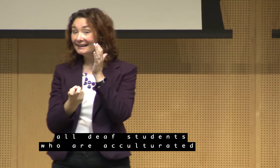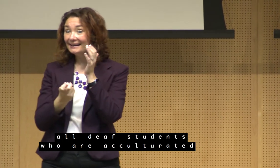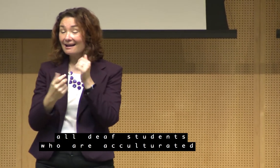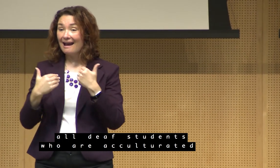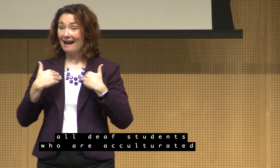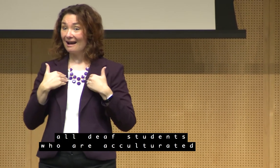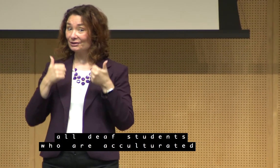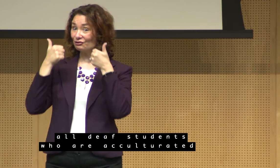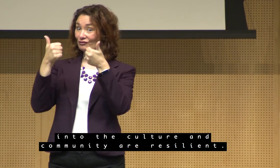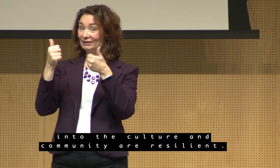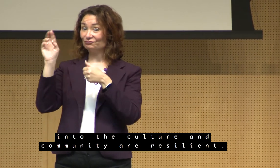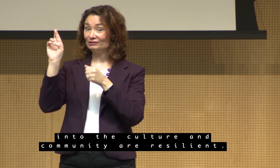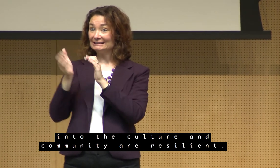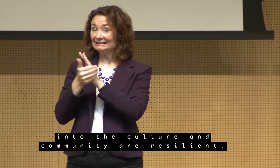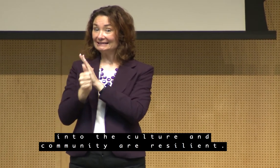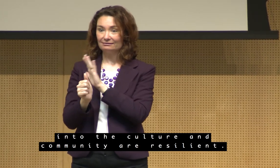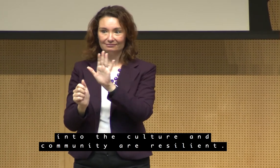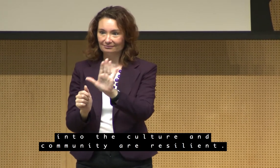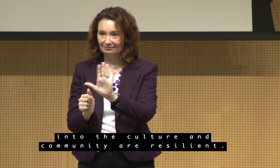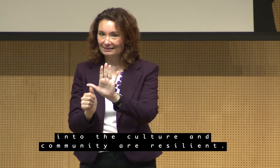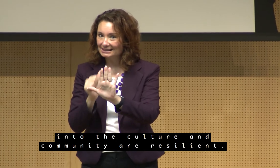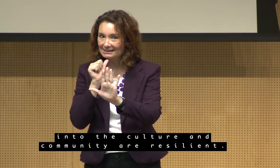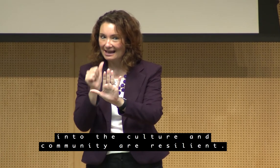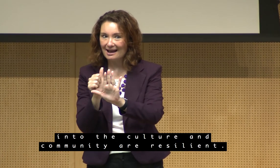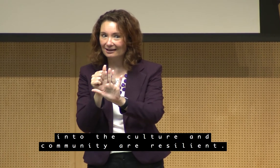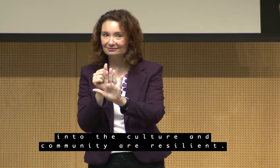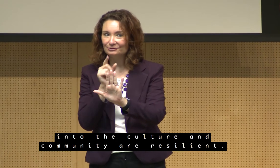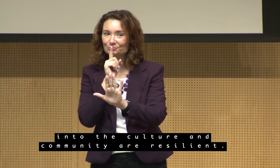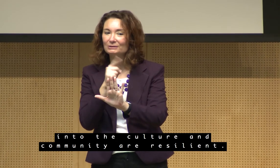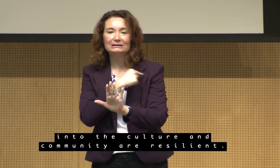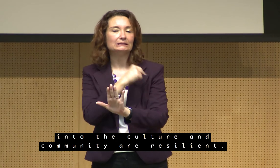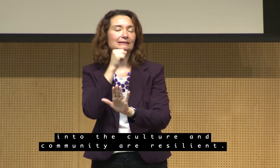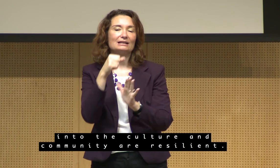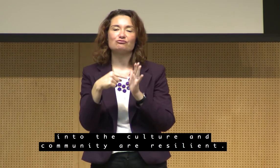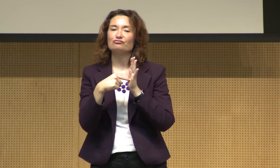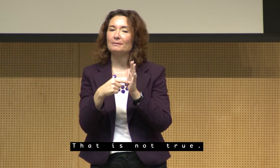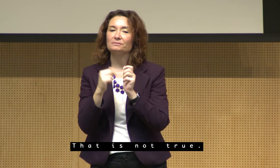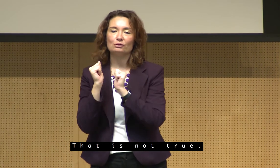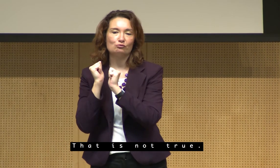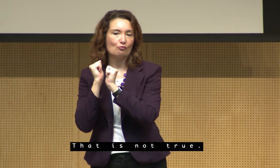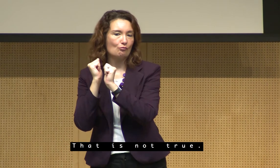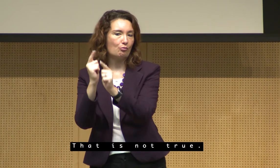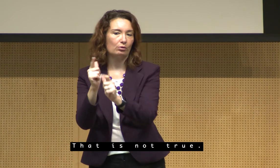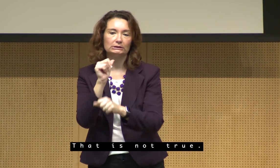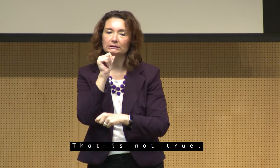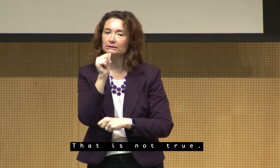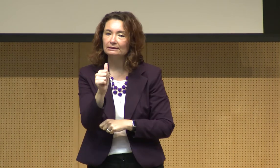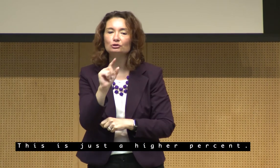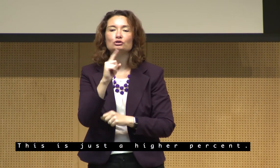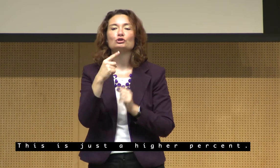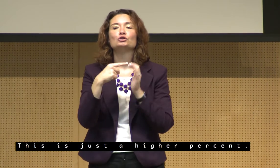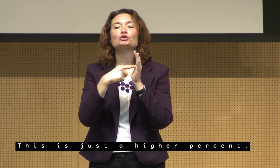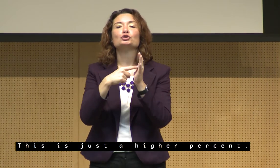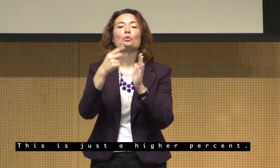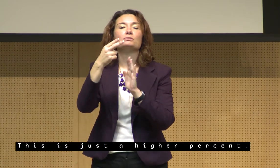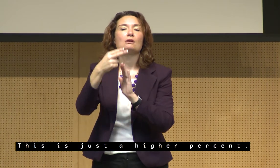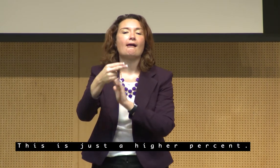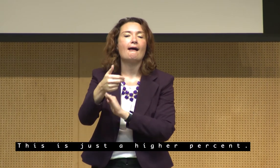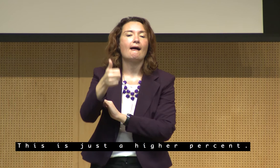all deaf students who are acculturated into the culture and community are resilient. That is not true. This is just